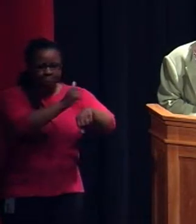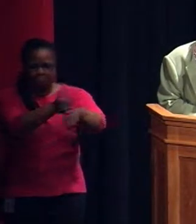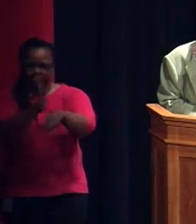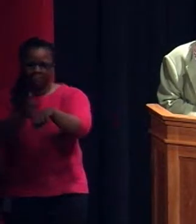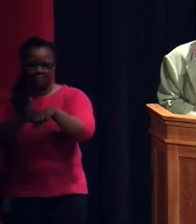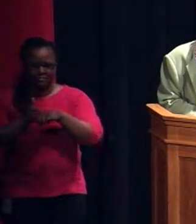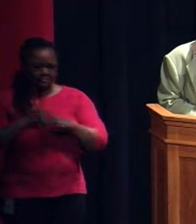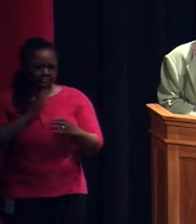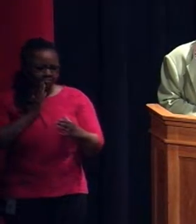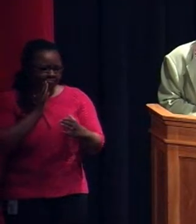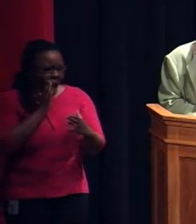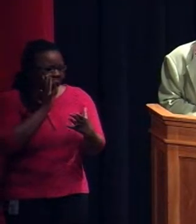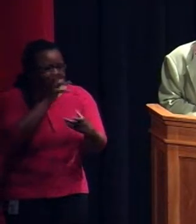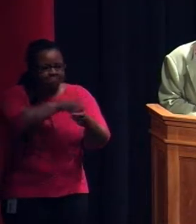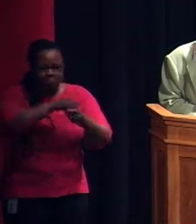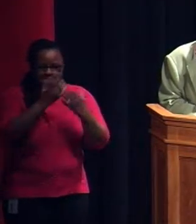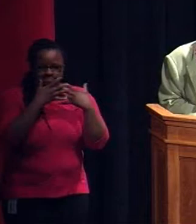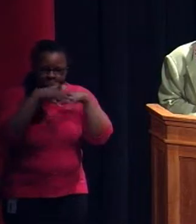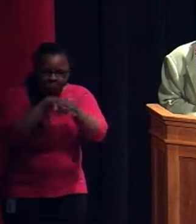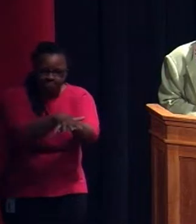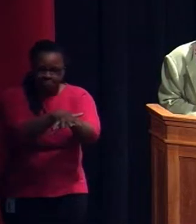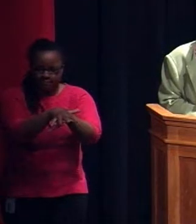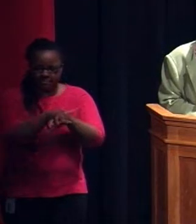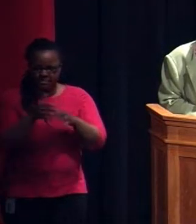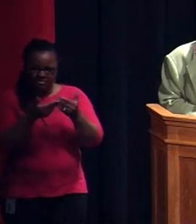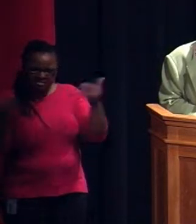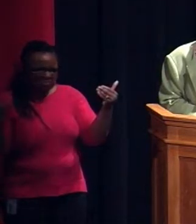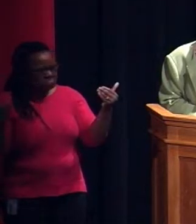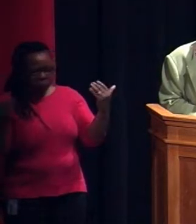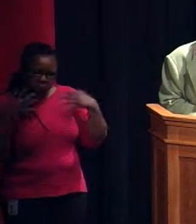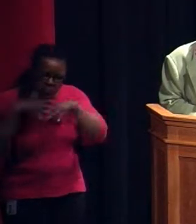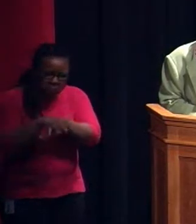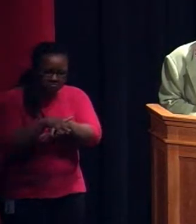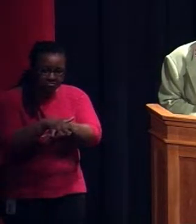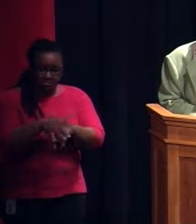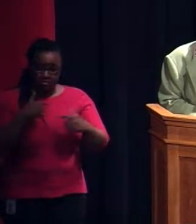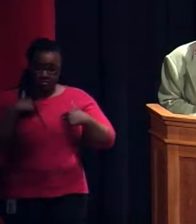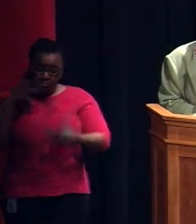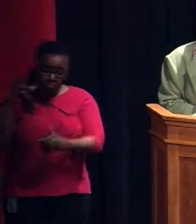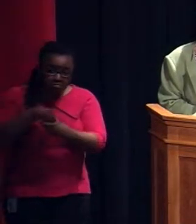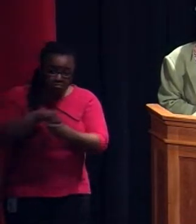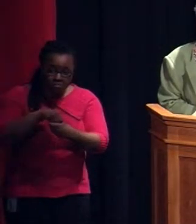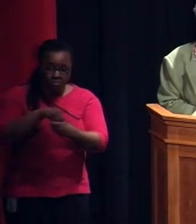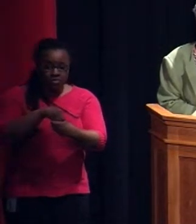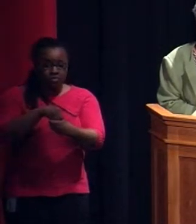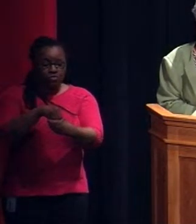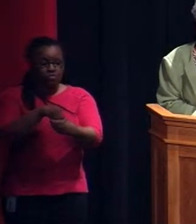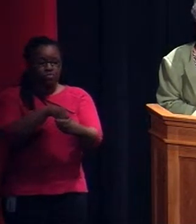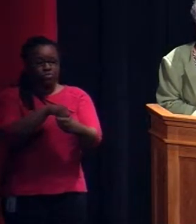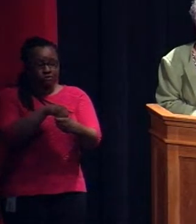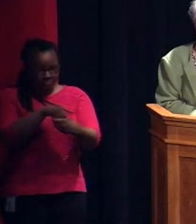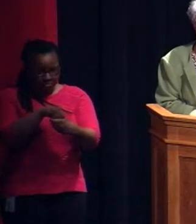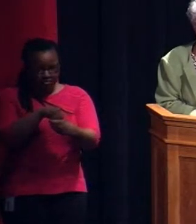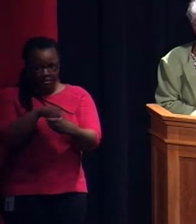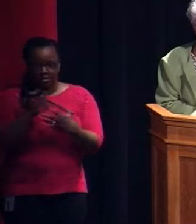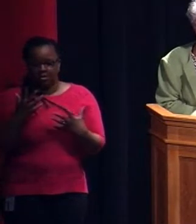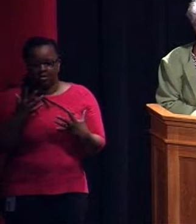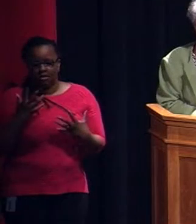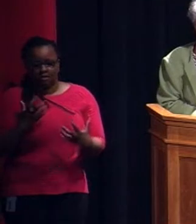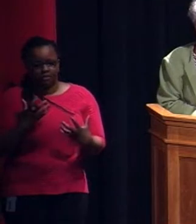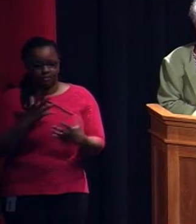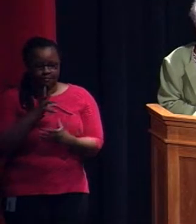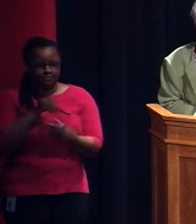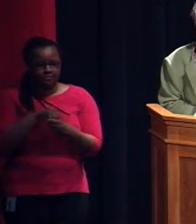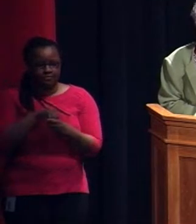Virginia. My role, my contribution, was to become one of